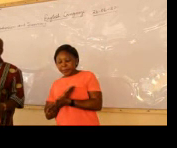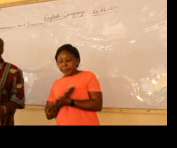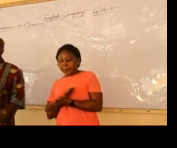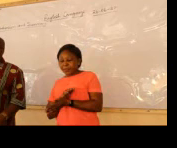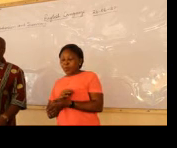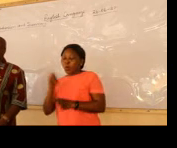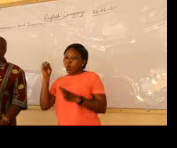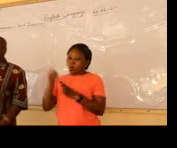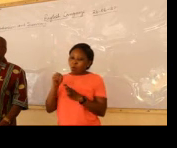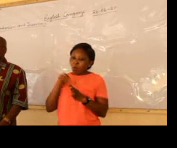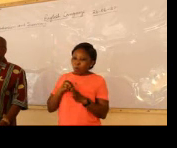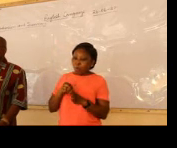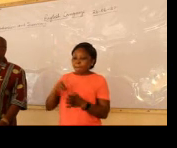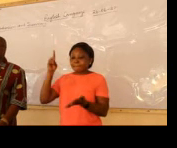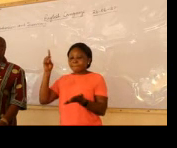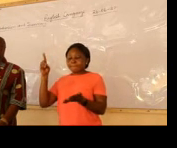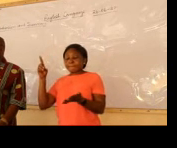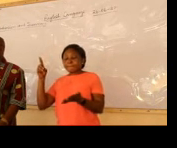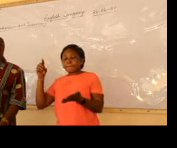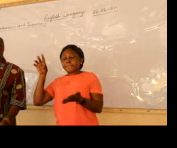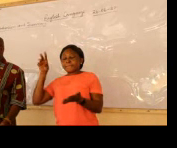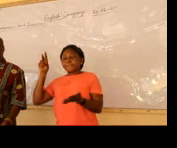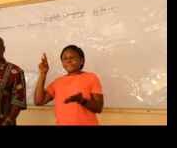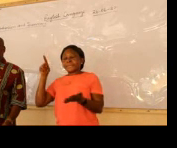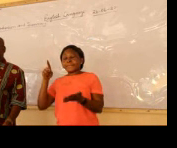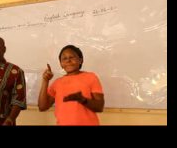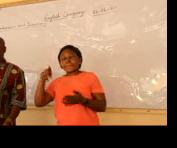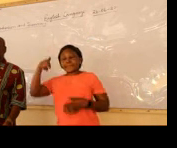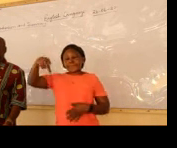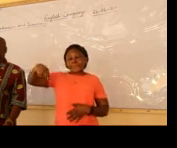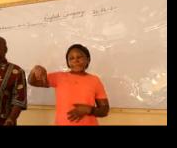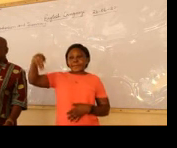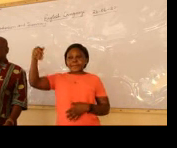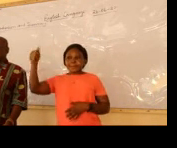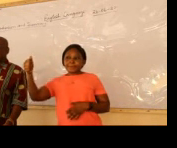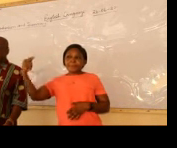Extraction of items of information